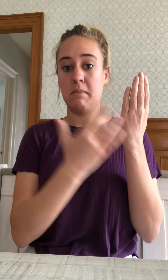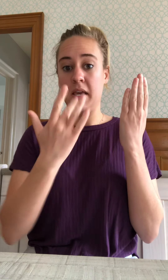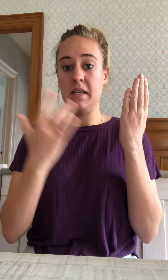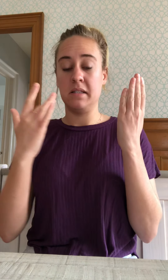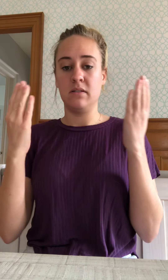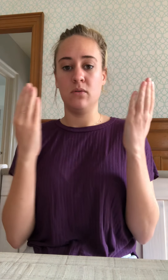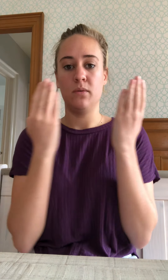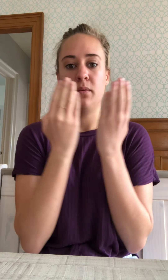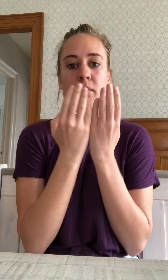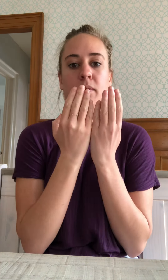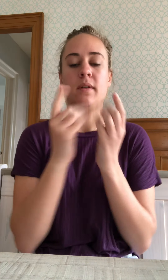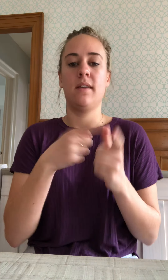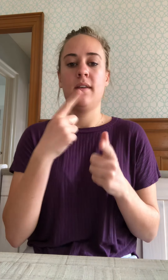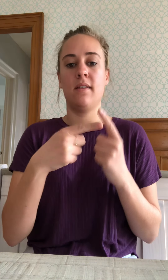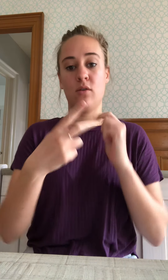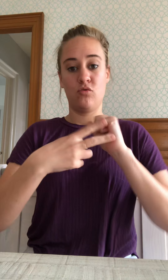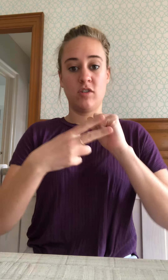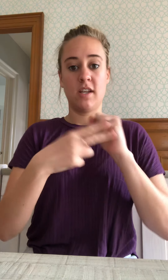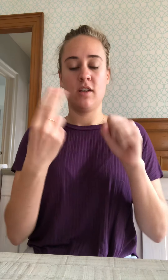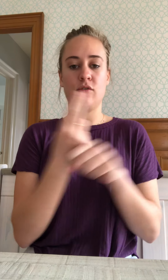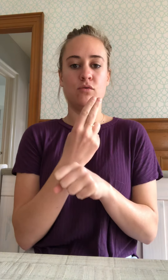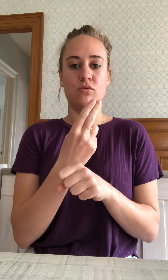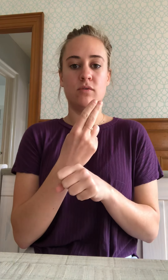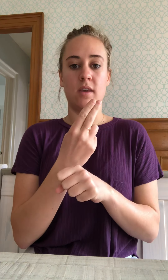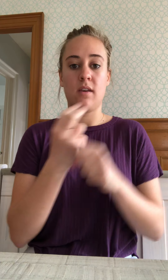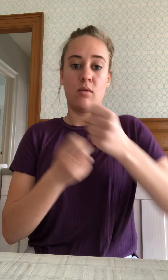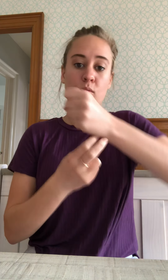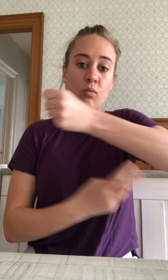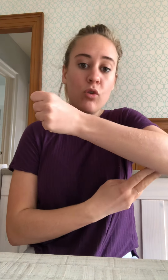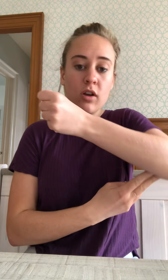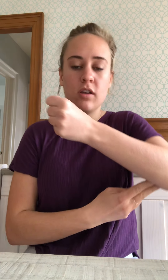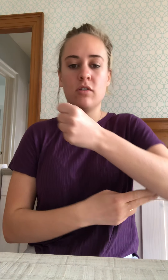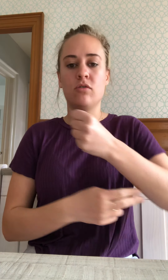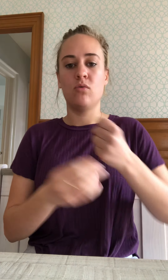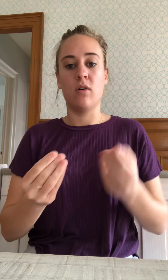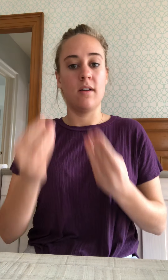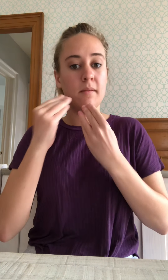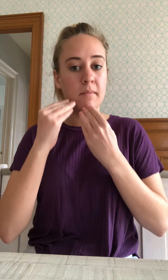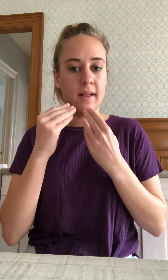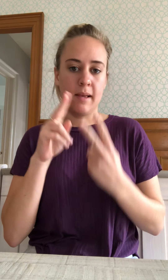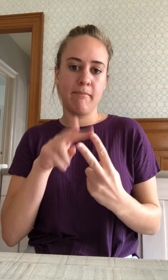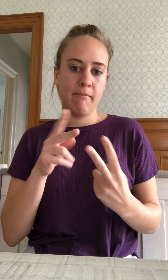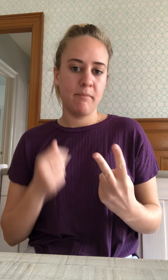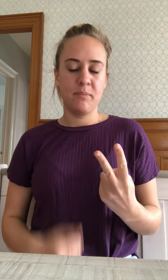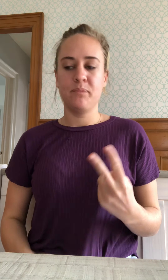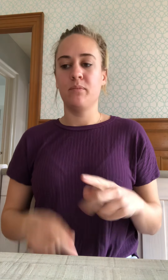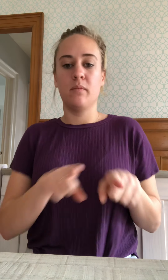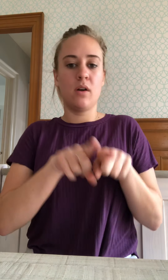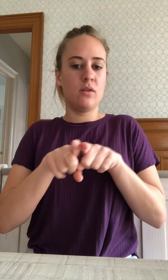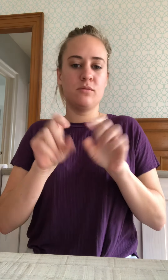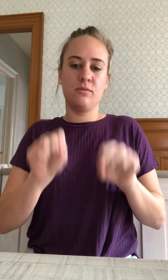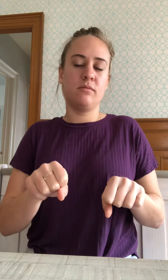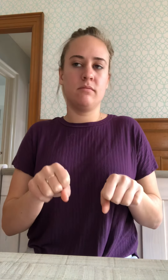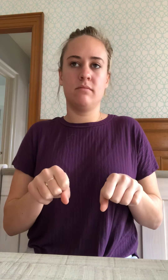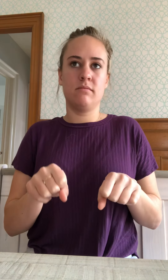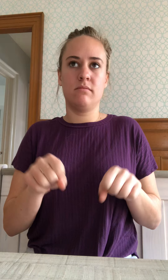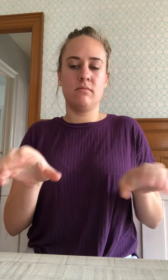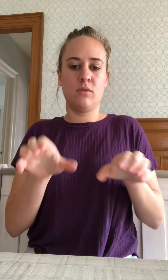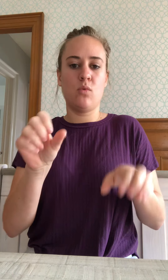retain with bridges and implants. And also possibly other kinds of removable